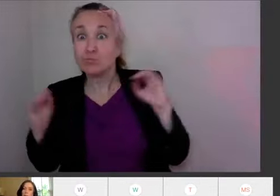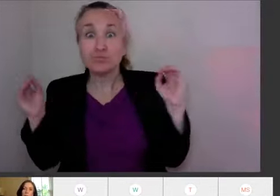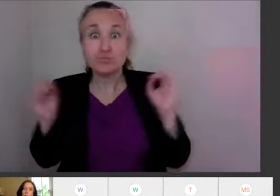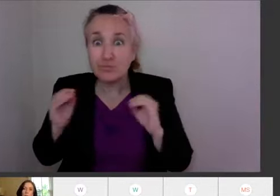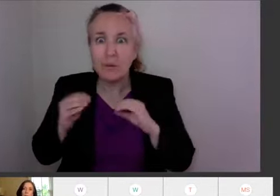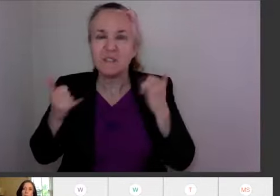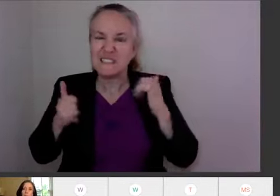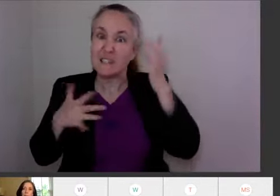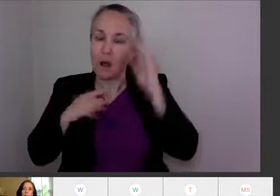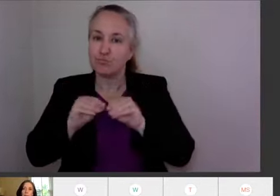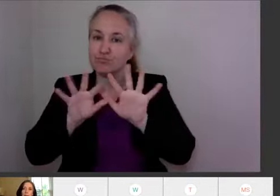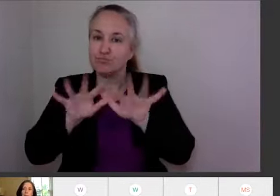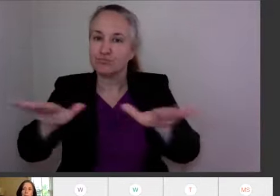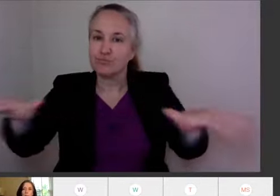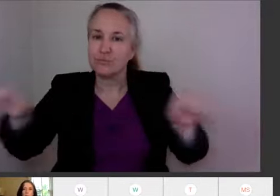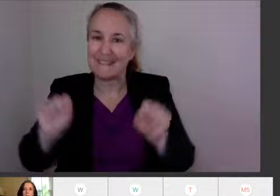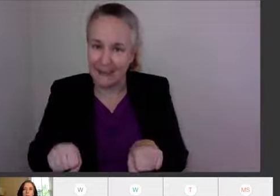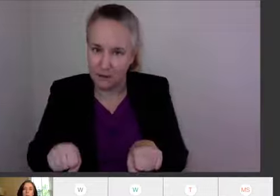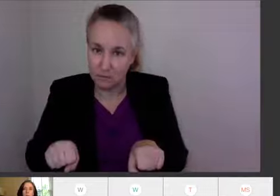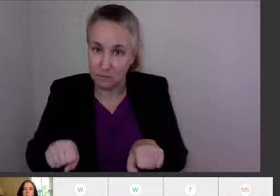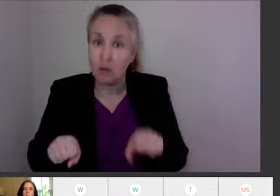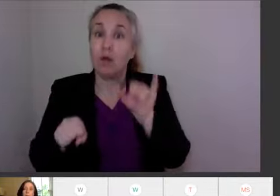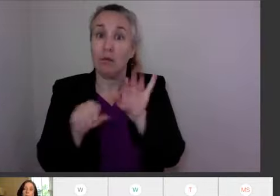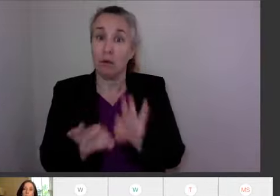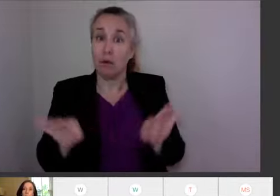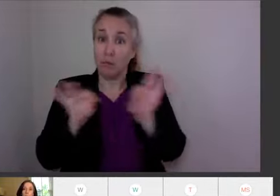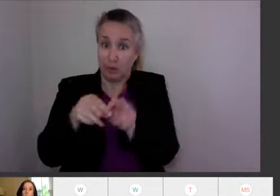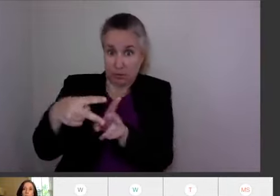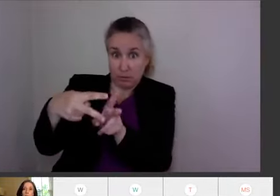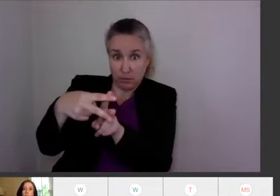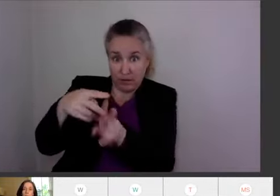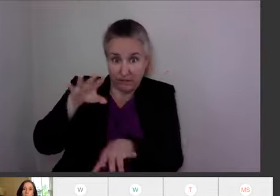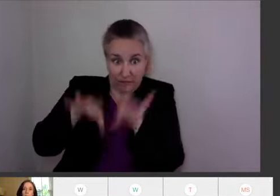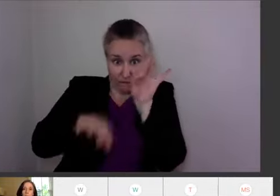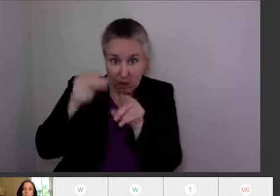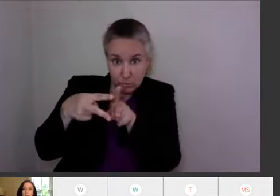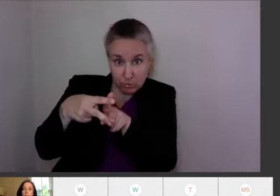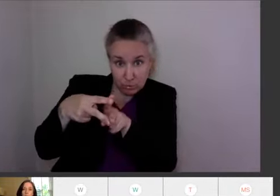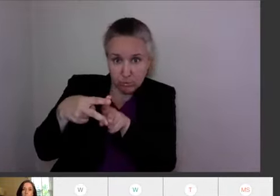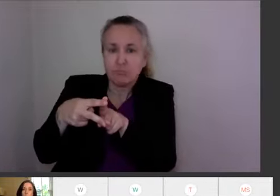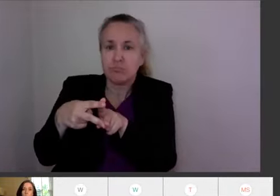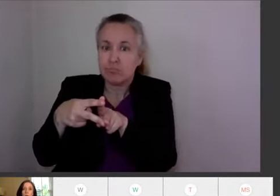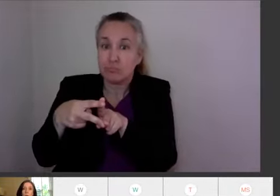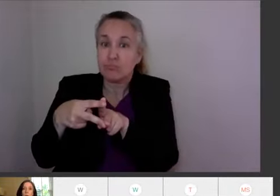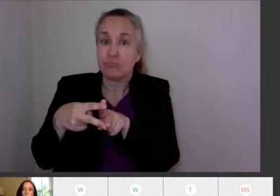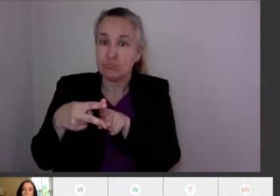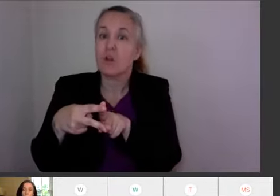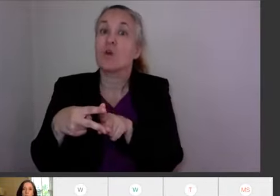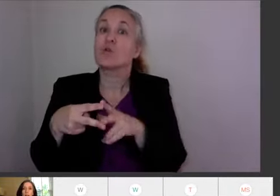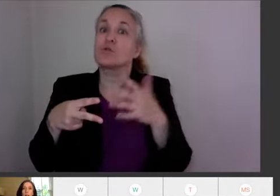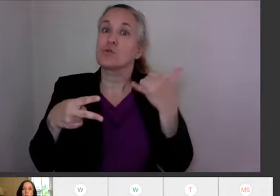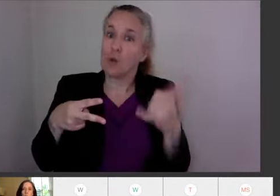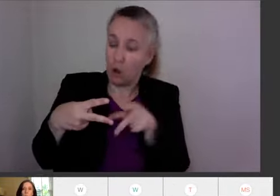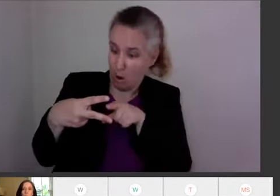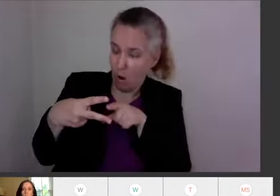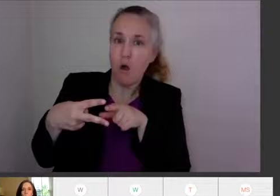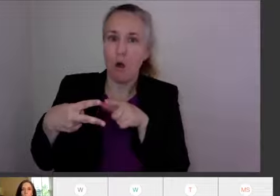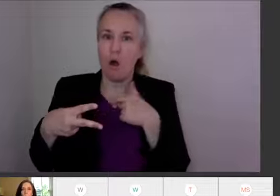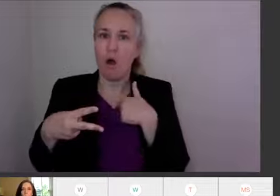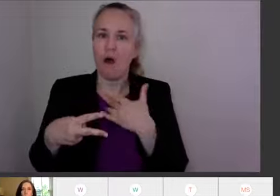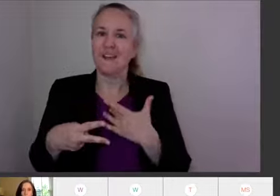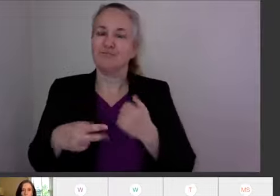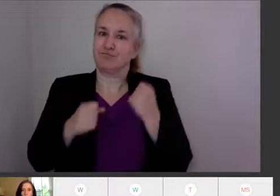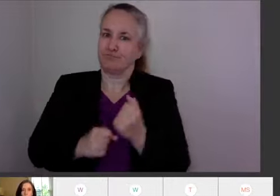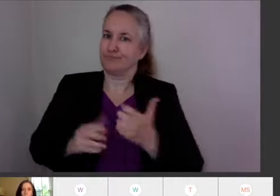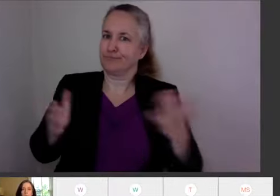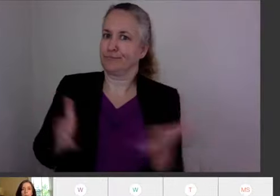of information, and the two pieces of information that make me now strongly encourage people to